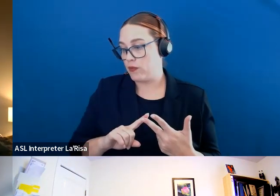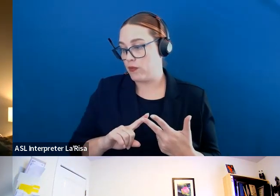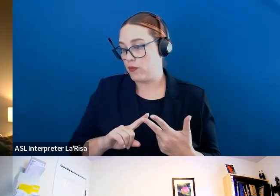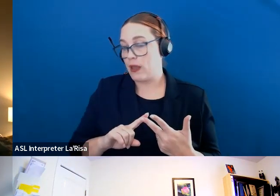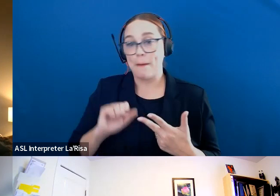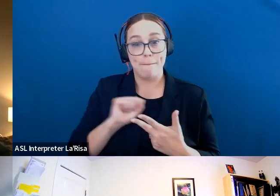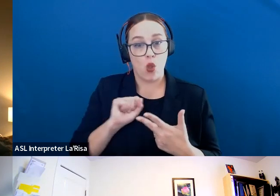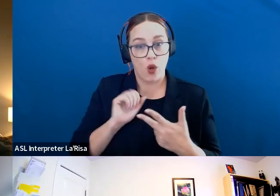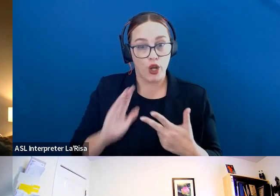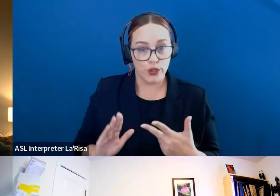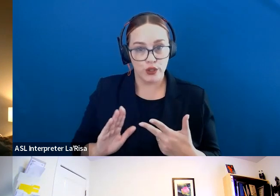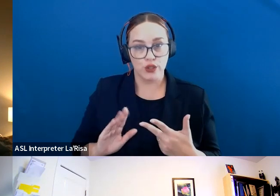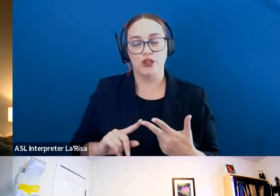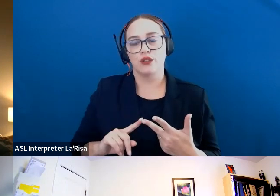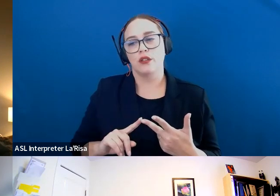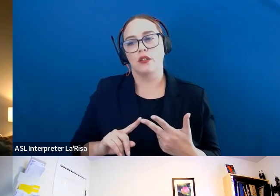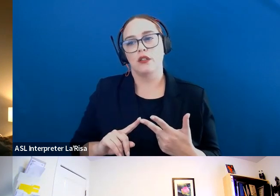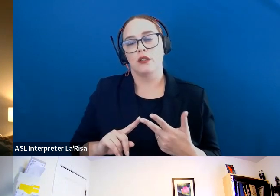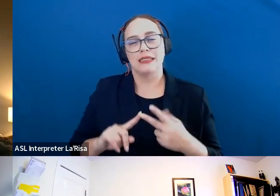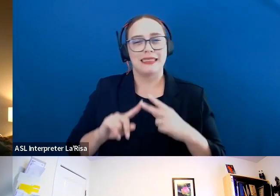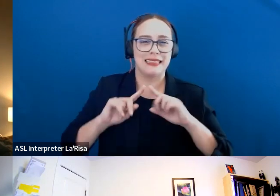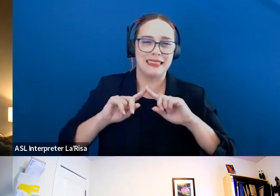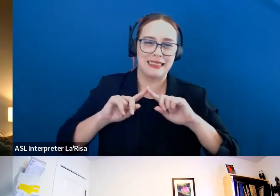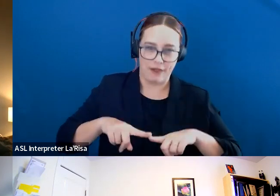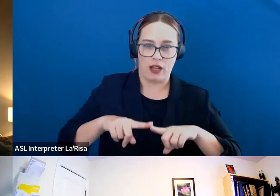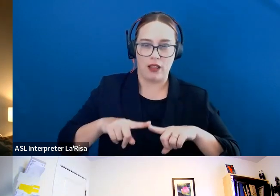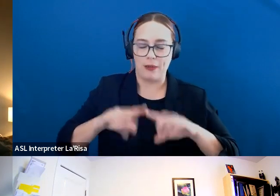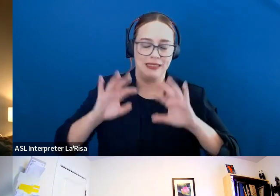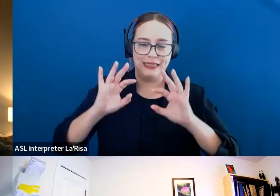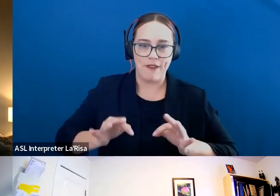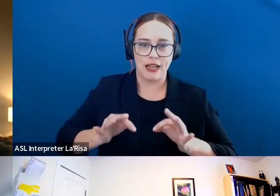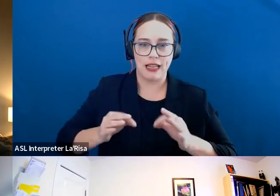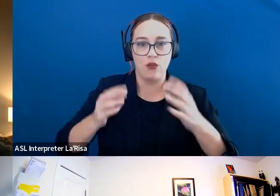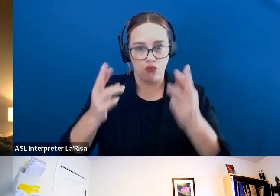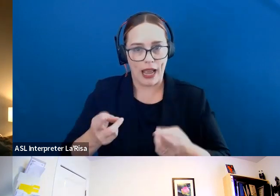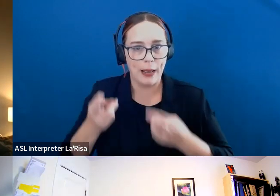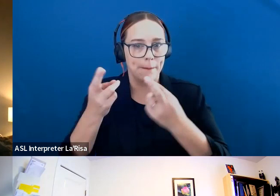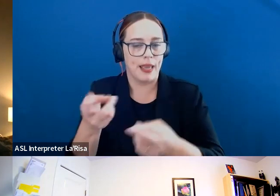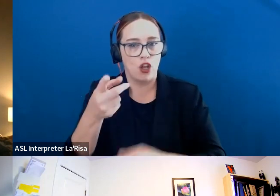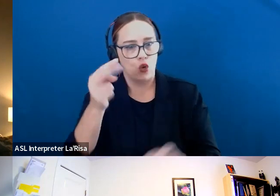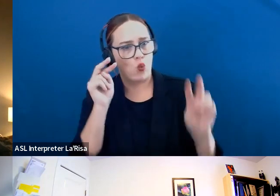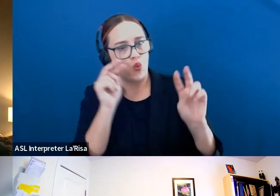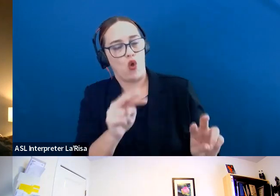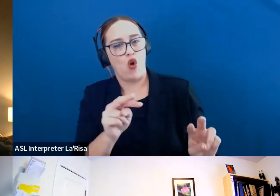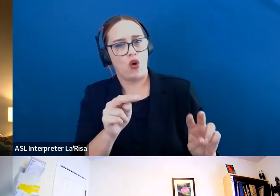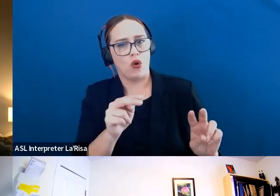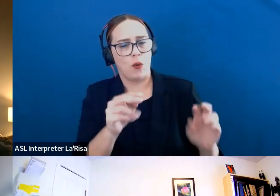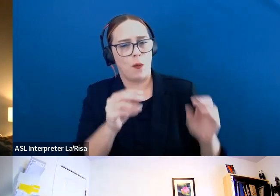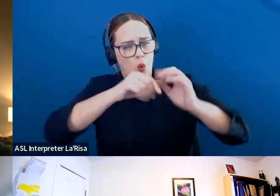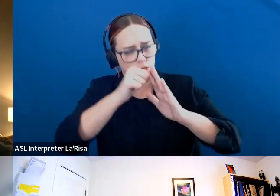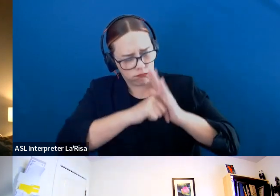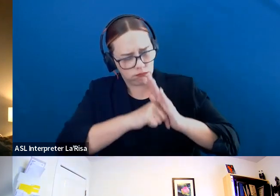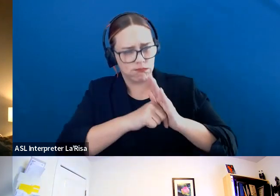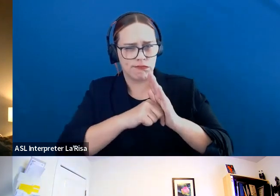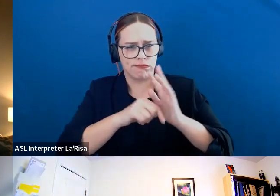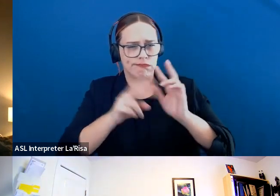employers. And so we definitely recommend that you take a look and take a deeper dive into these resources and how you